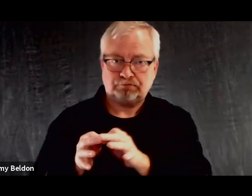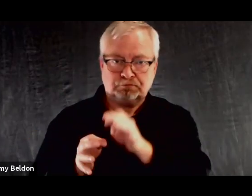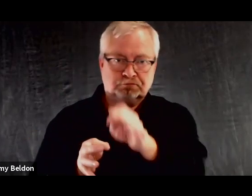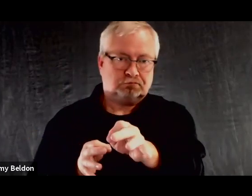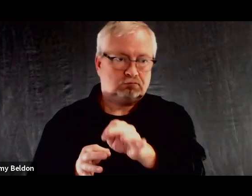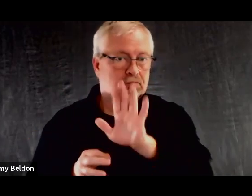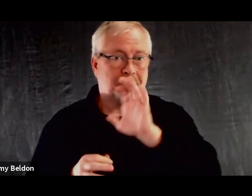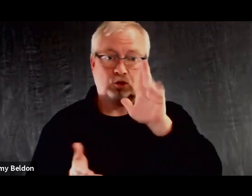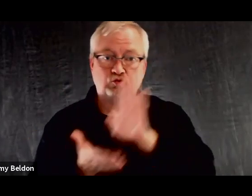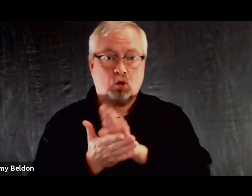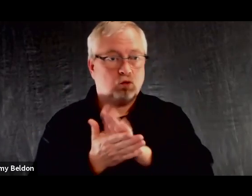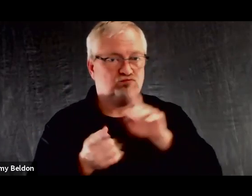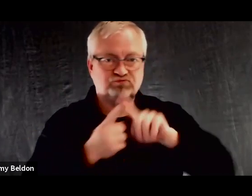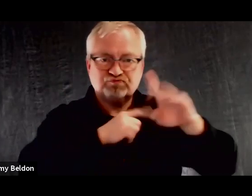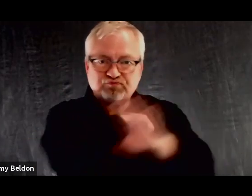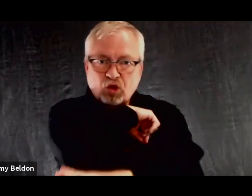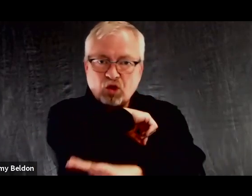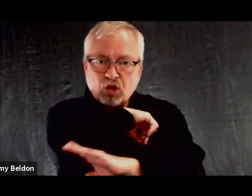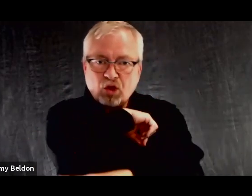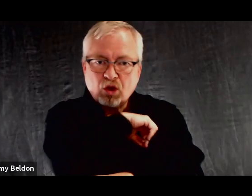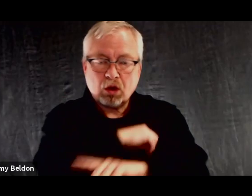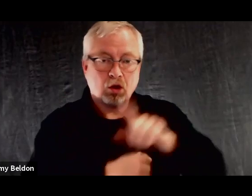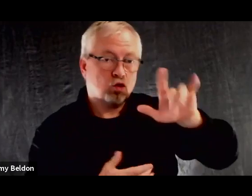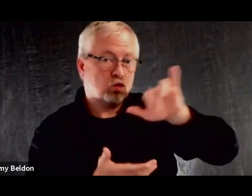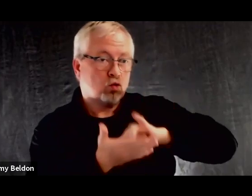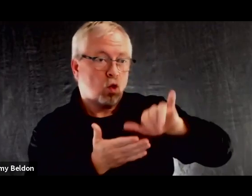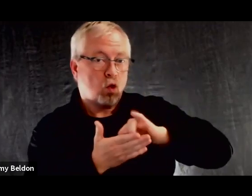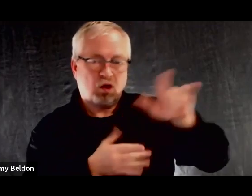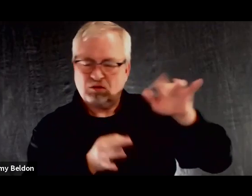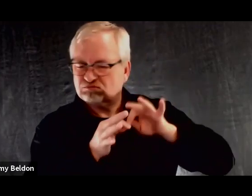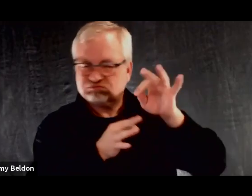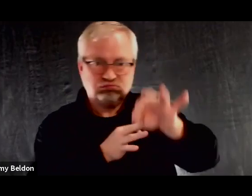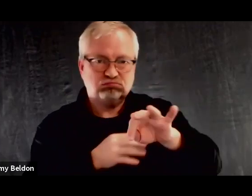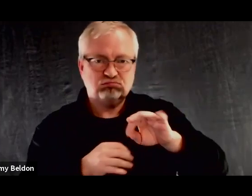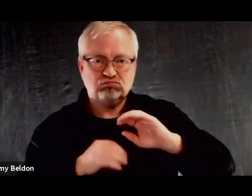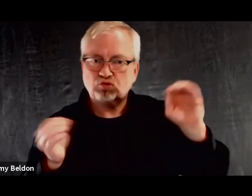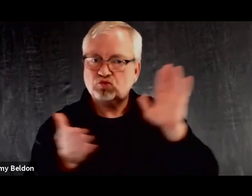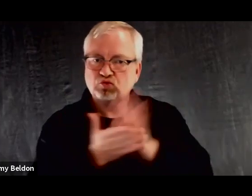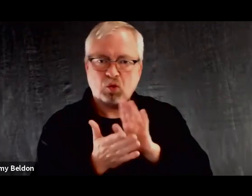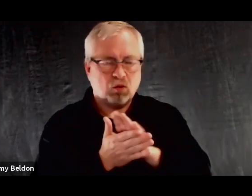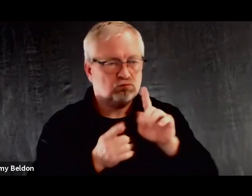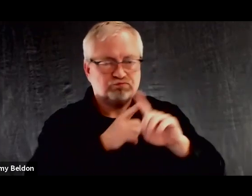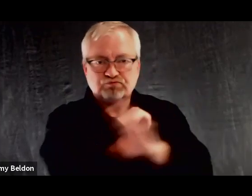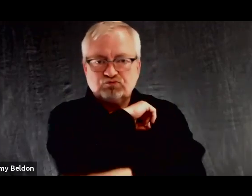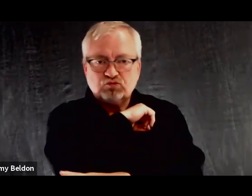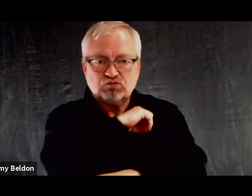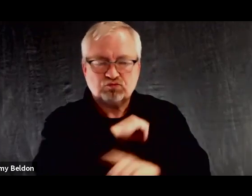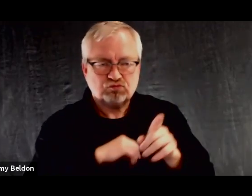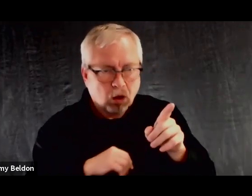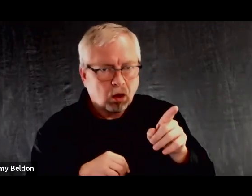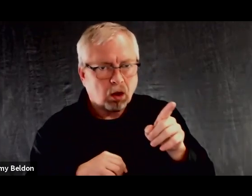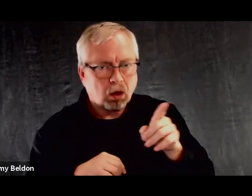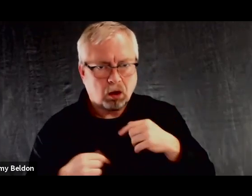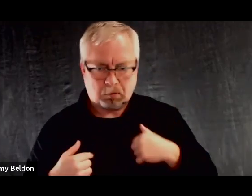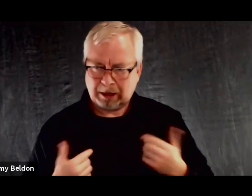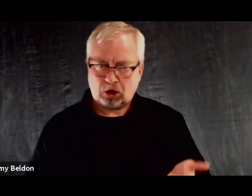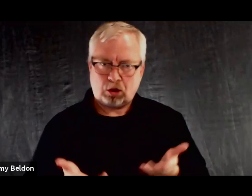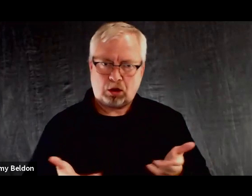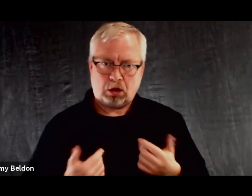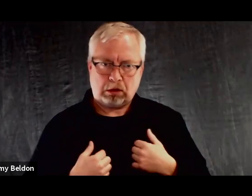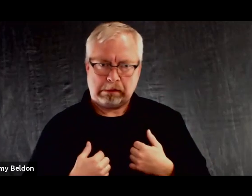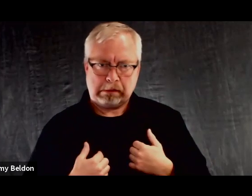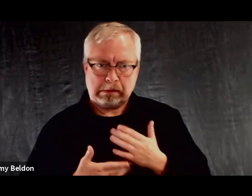many cases. Other states have so many cases. At the same time, we don't. And I think we're getting this sense that some Minnesotans just don't know where